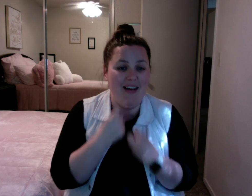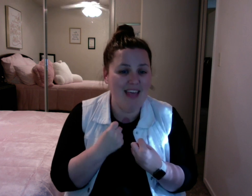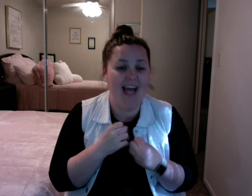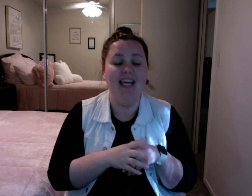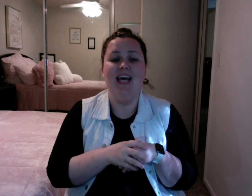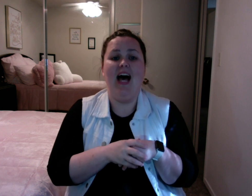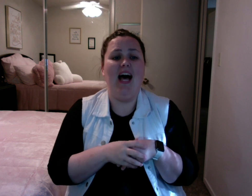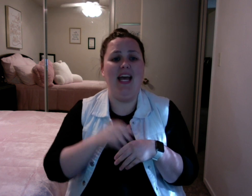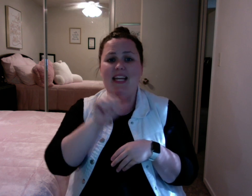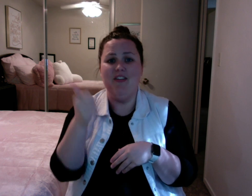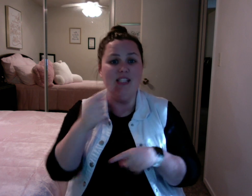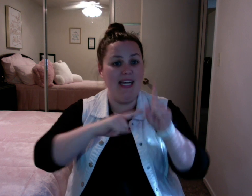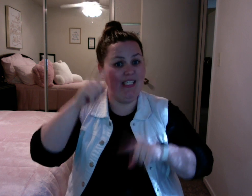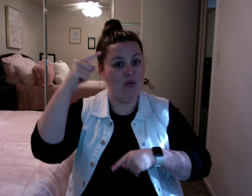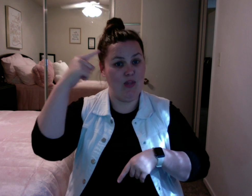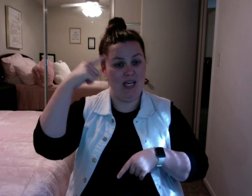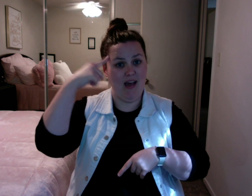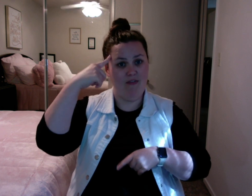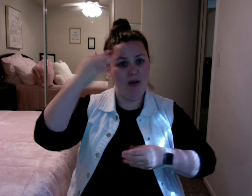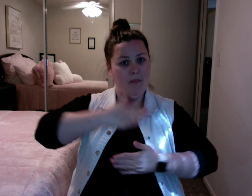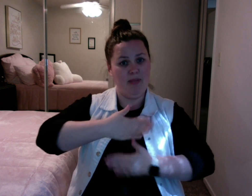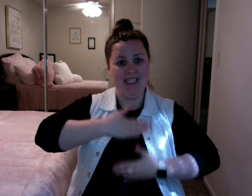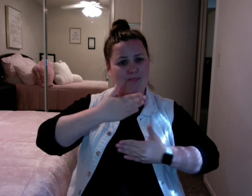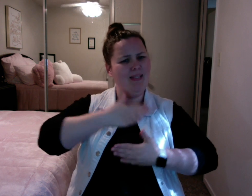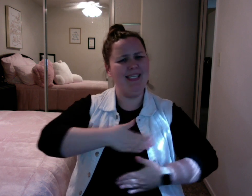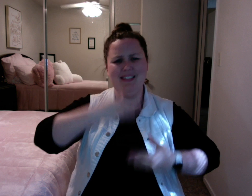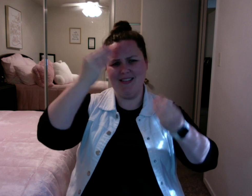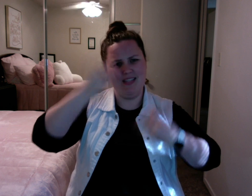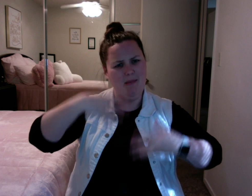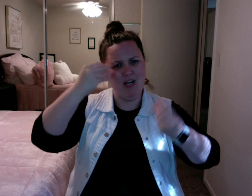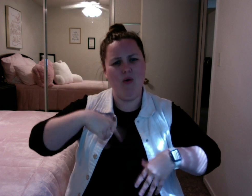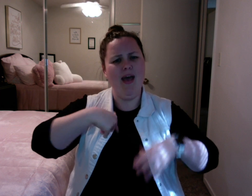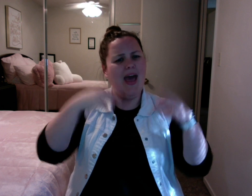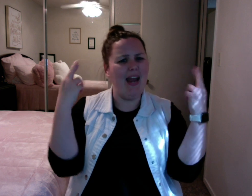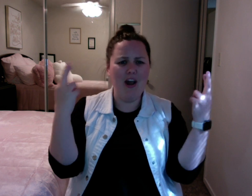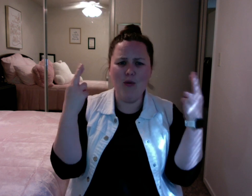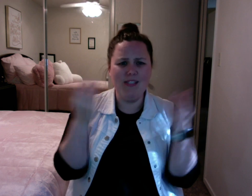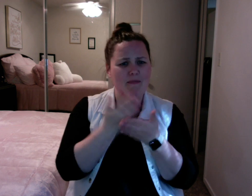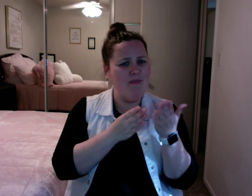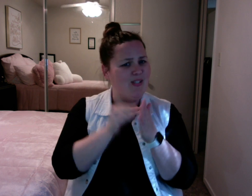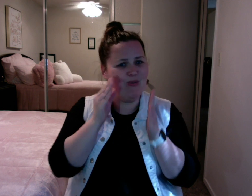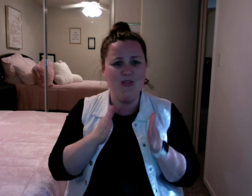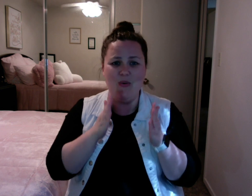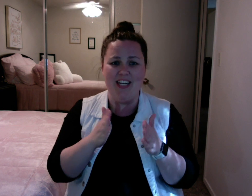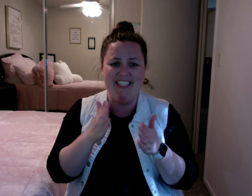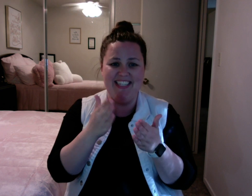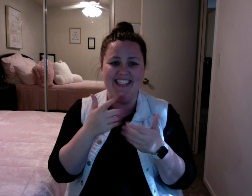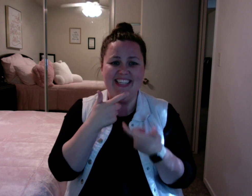that. Any other signs that you think of, please let me know. And I hope some of my students are watching this